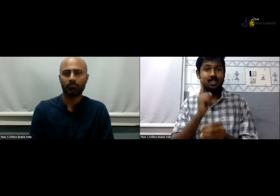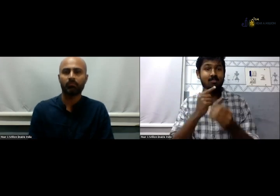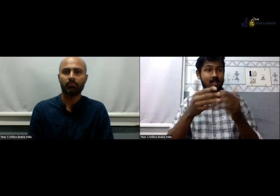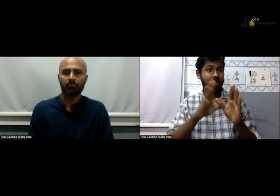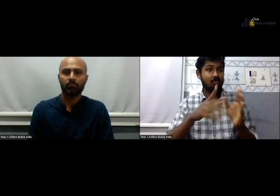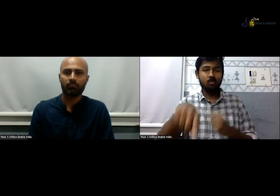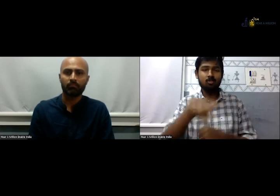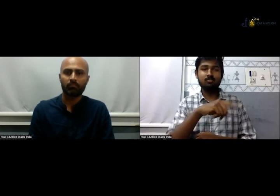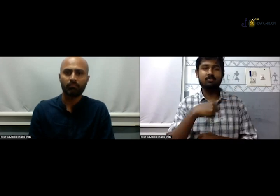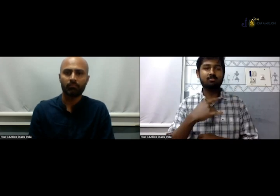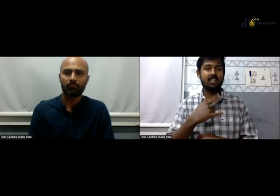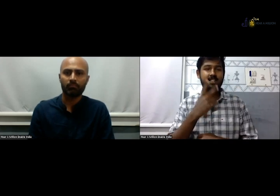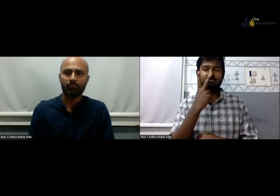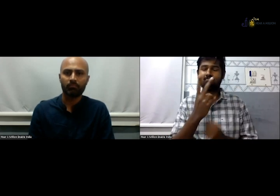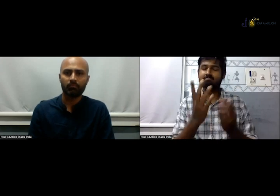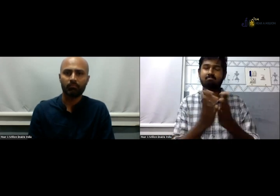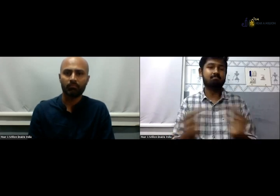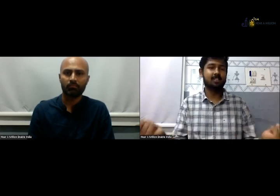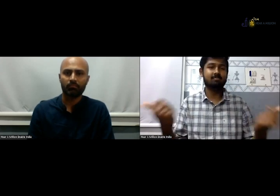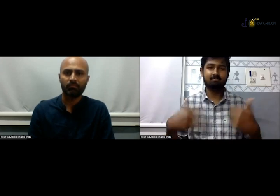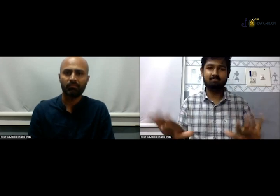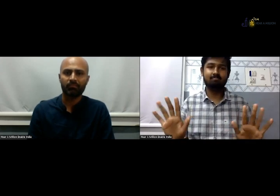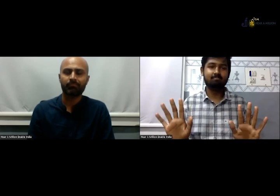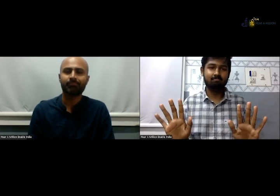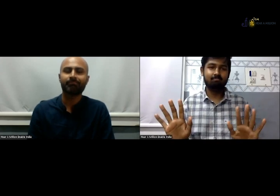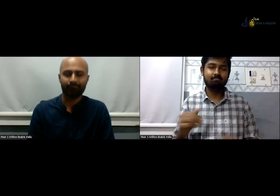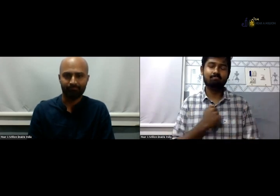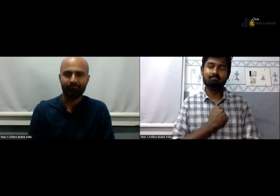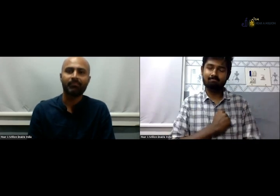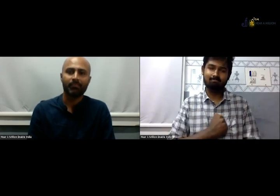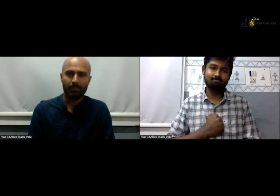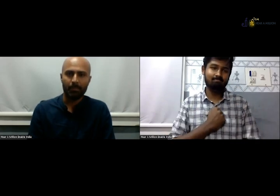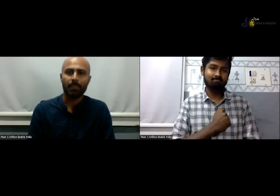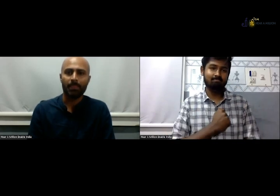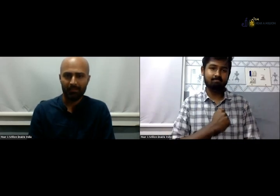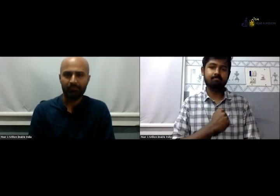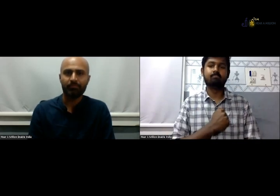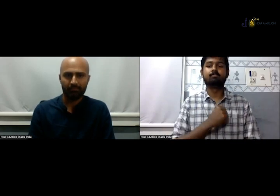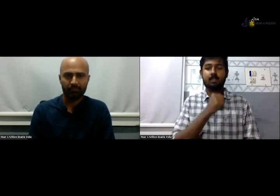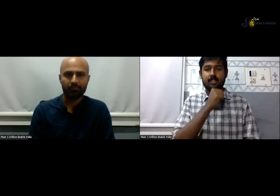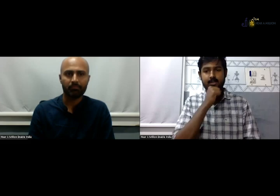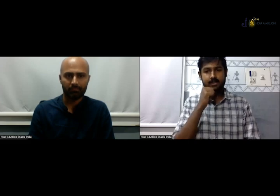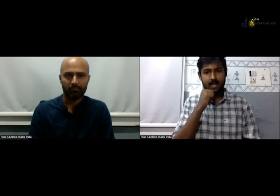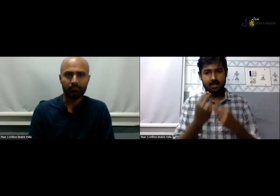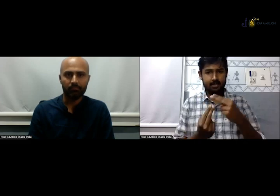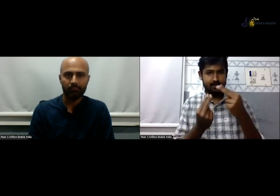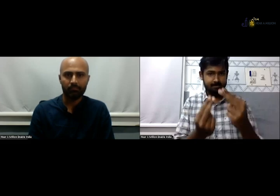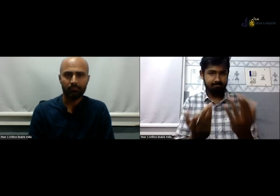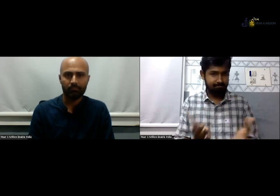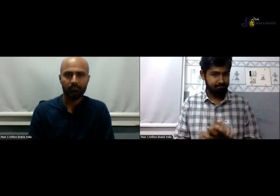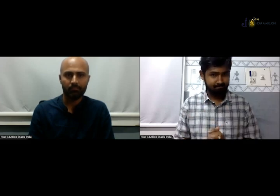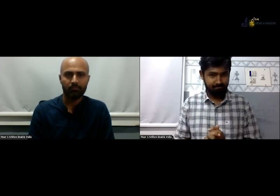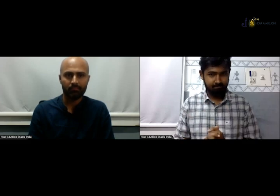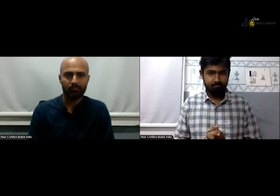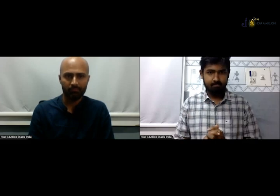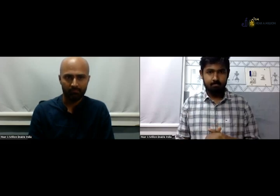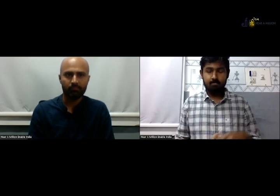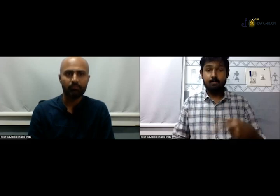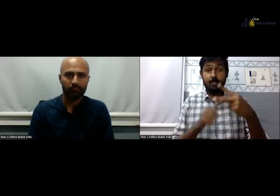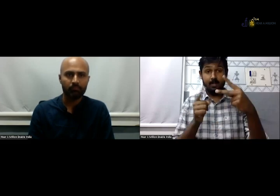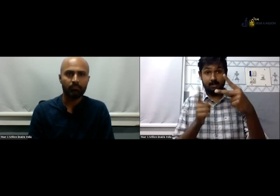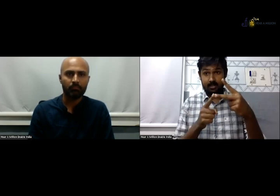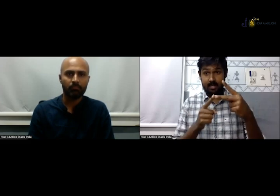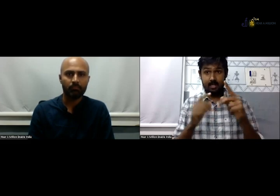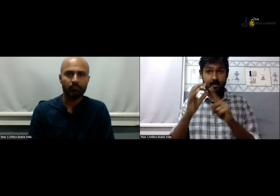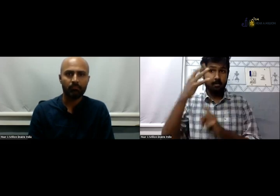was sweet, hardworking, and she many deaf people, they miss her. She just